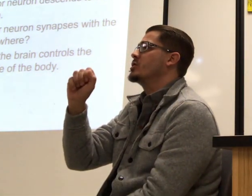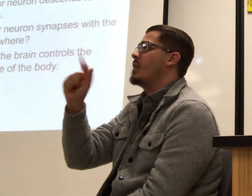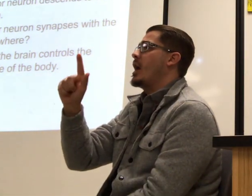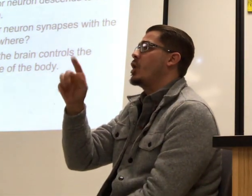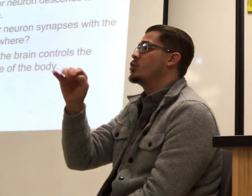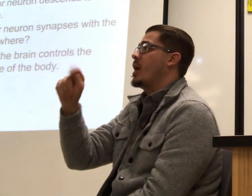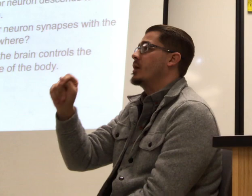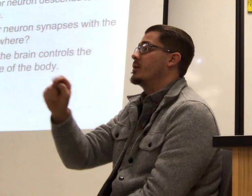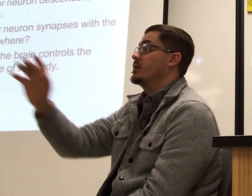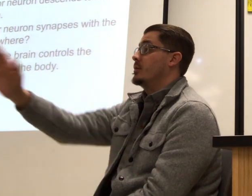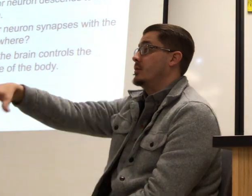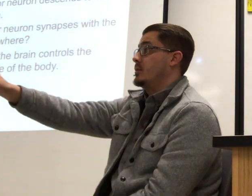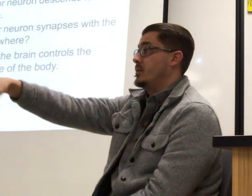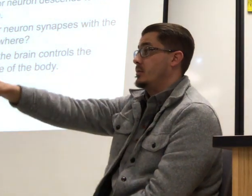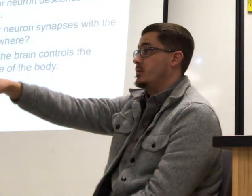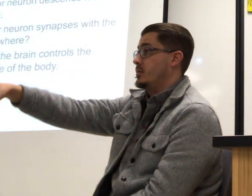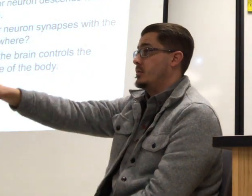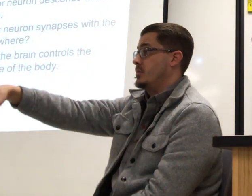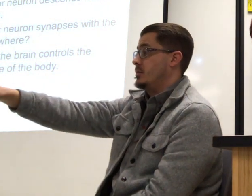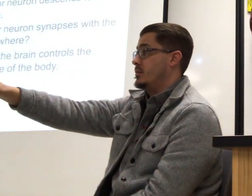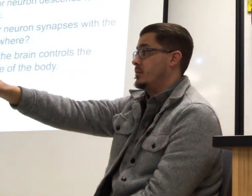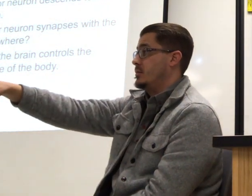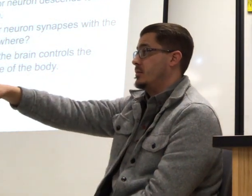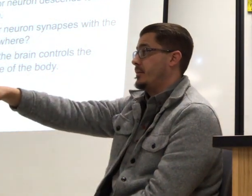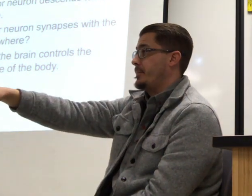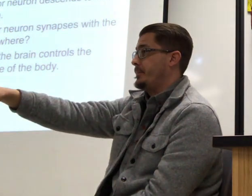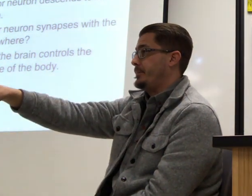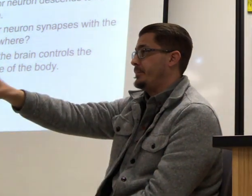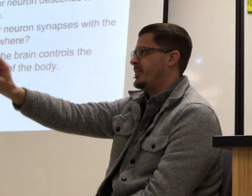homework, answer 12 to 15.